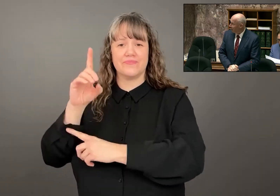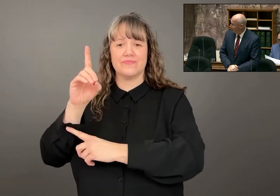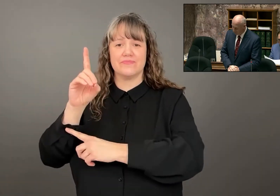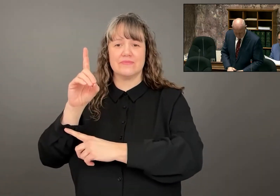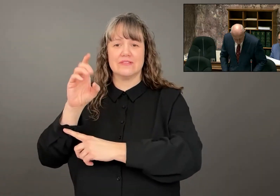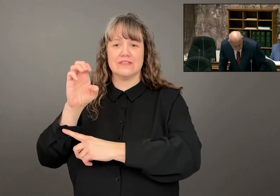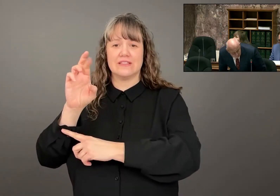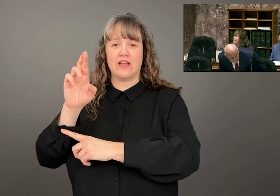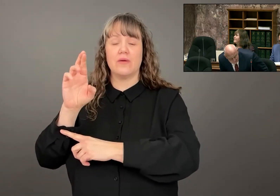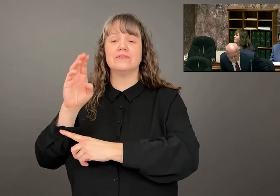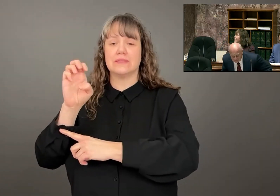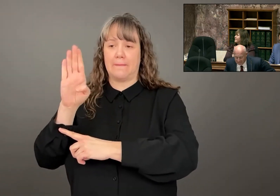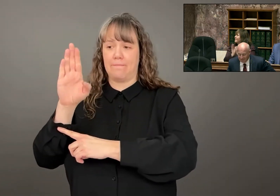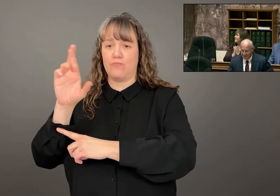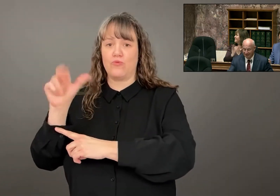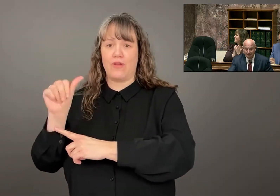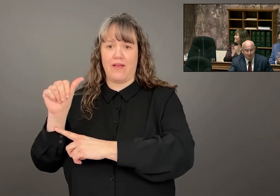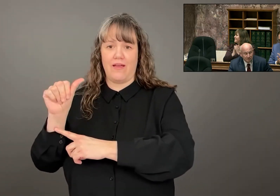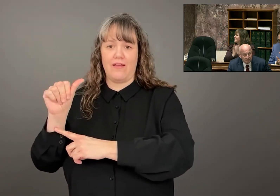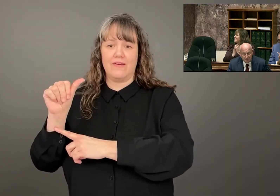most welcome.